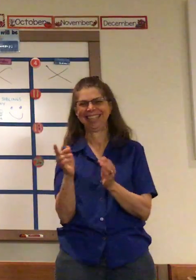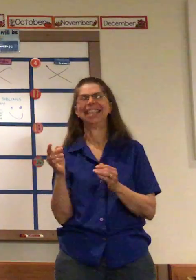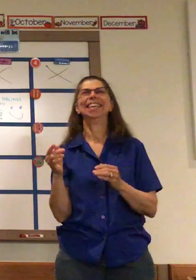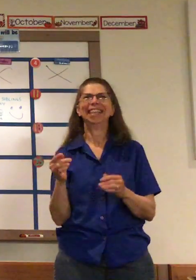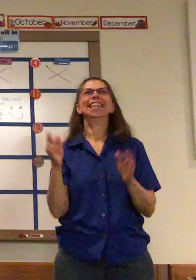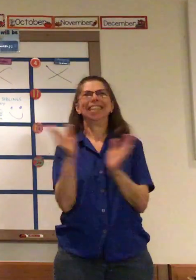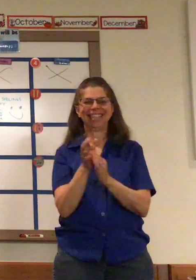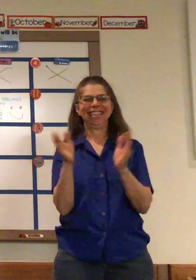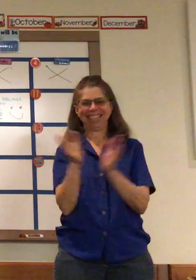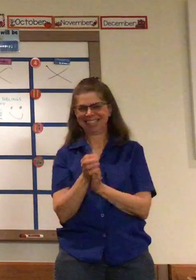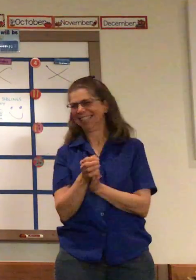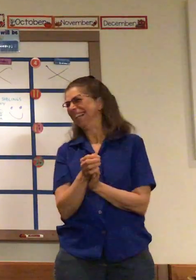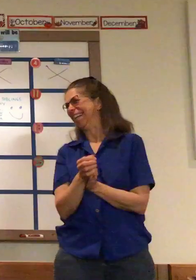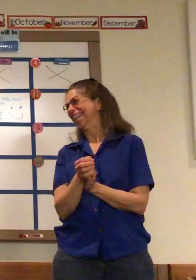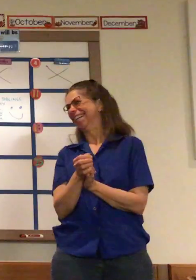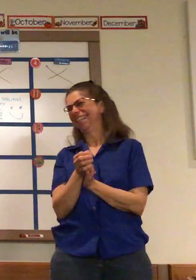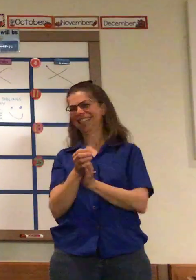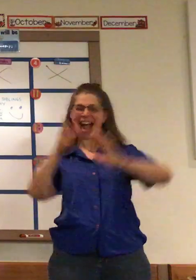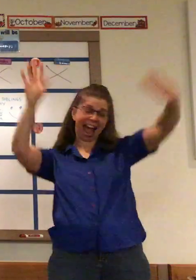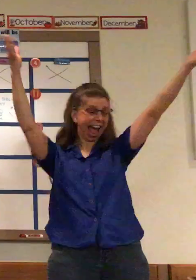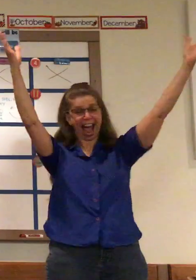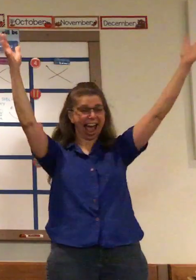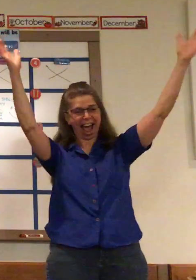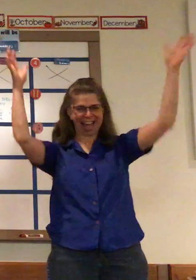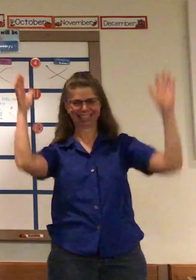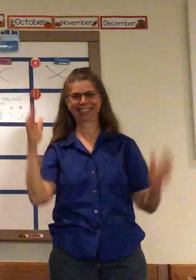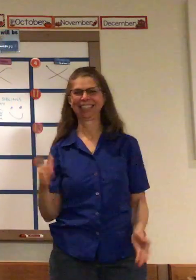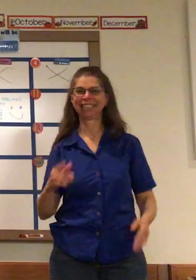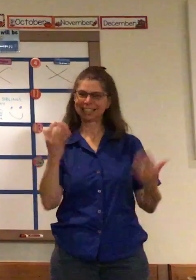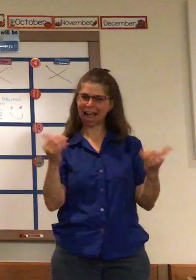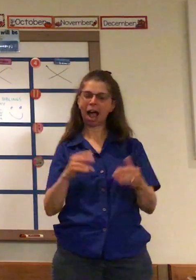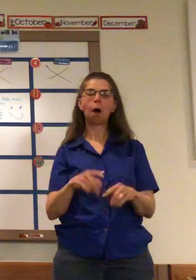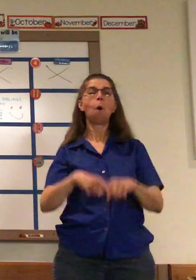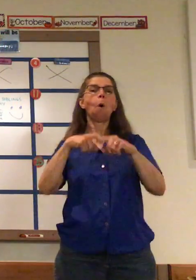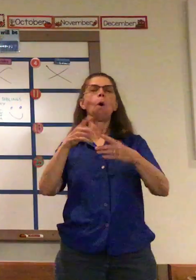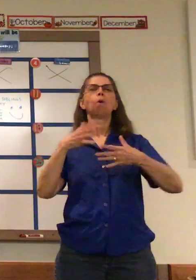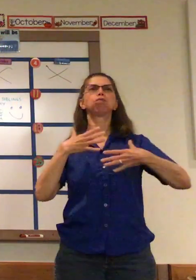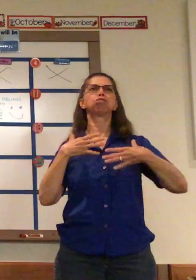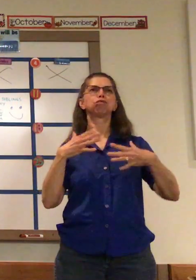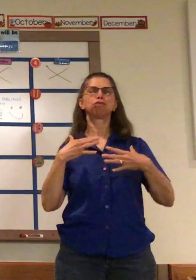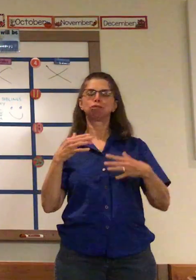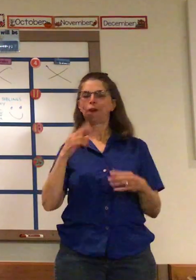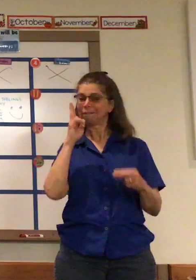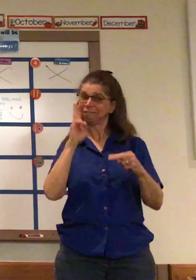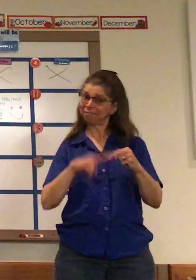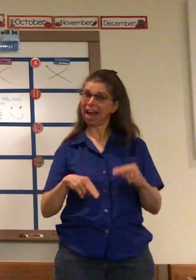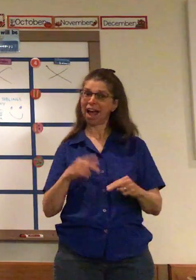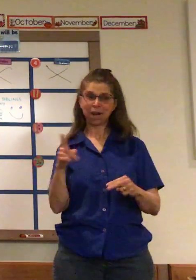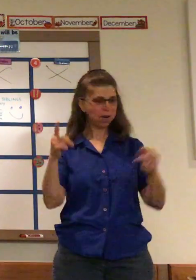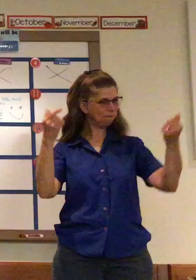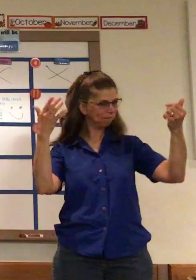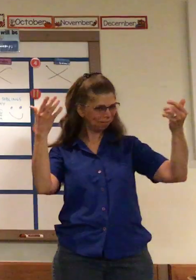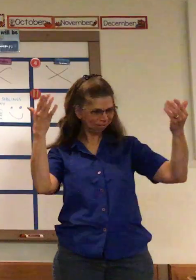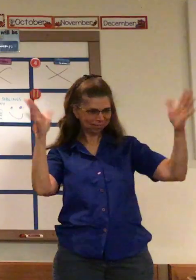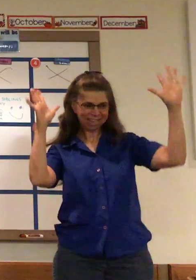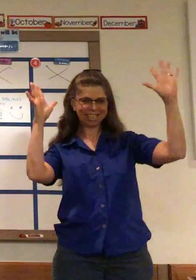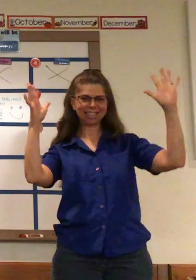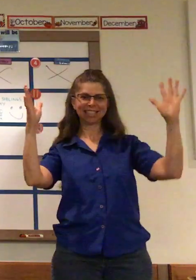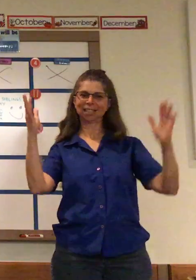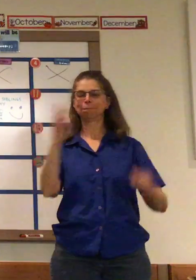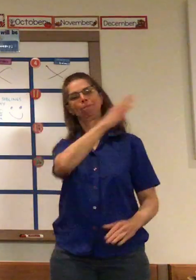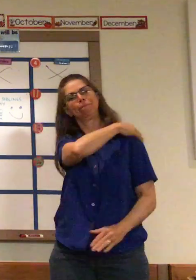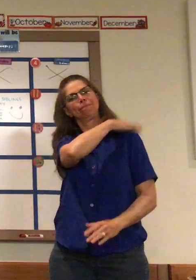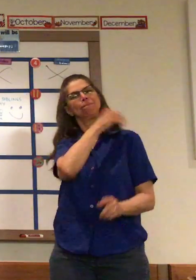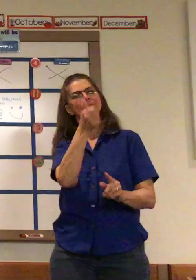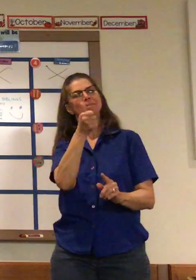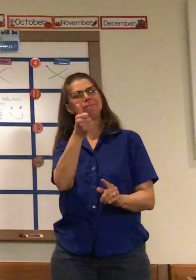week. Days of the week. Woo! Take a breather if you need. That was fun. You guys did it. Give yourself a pat on the